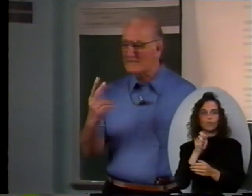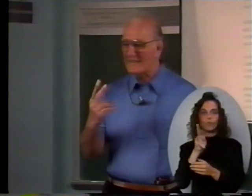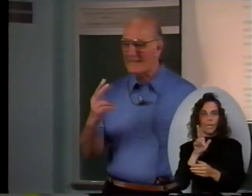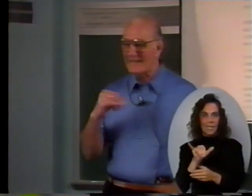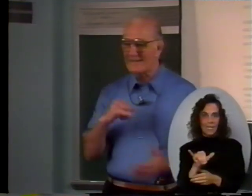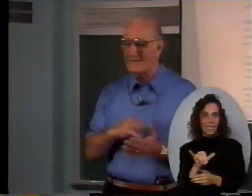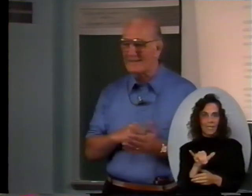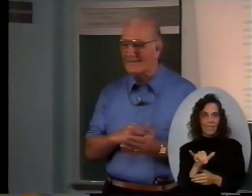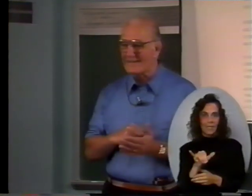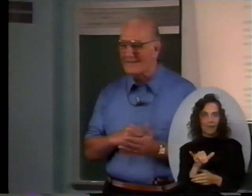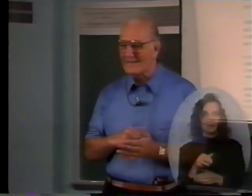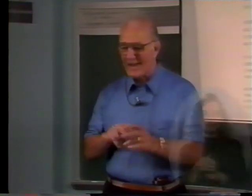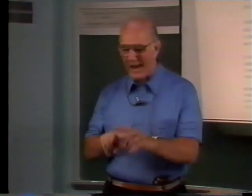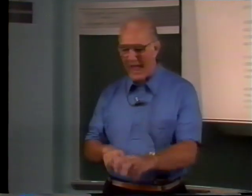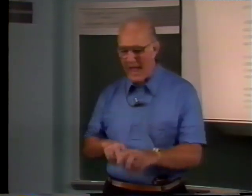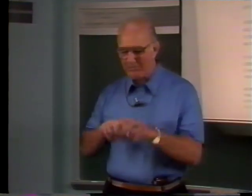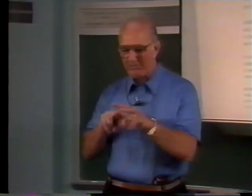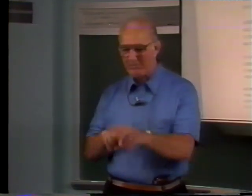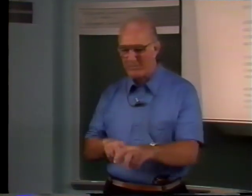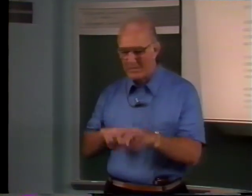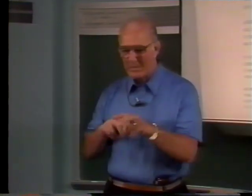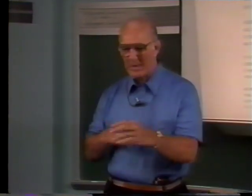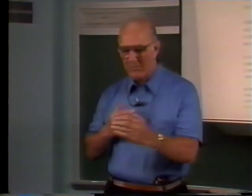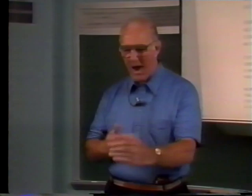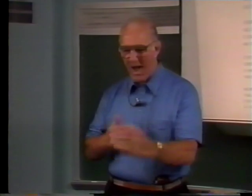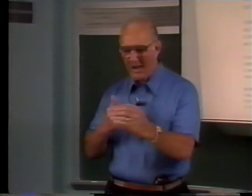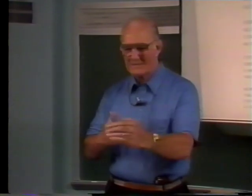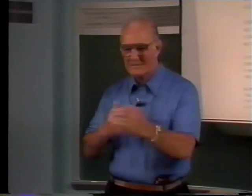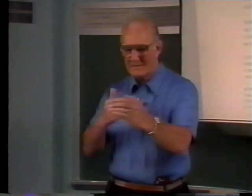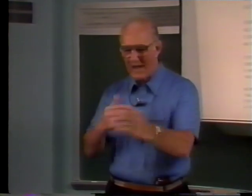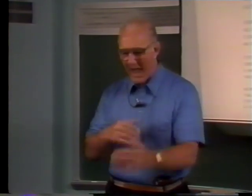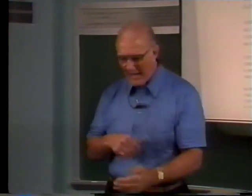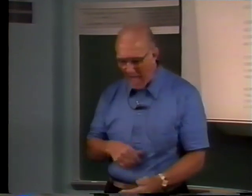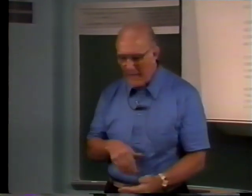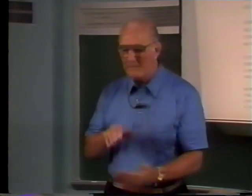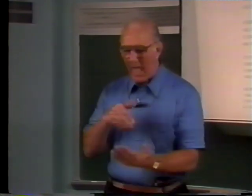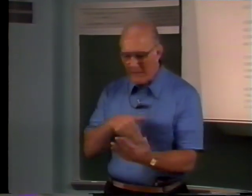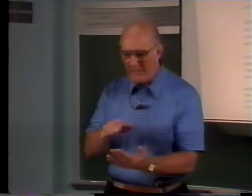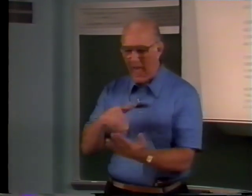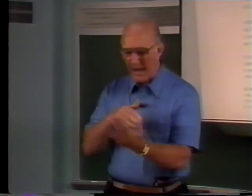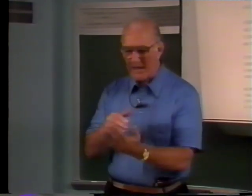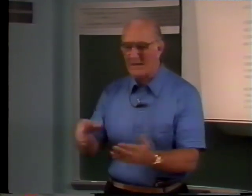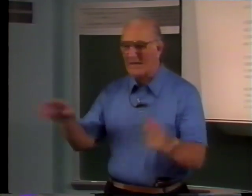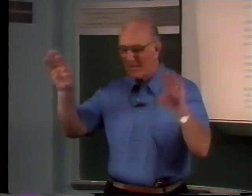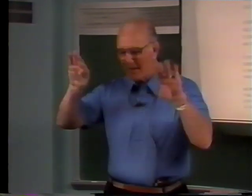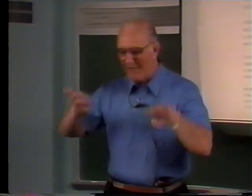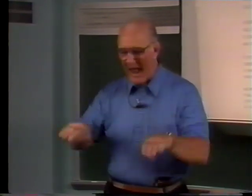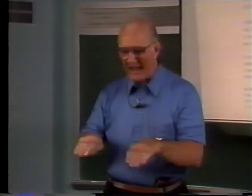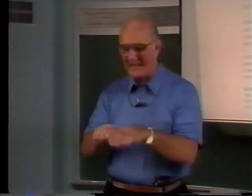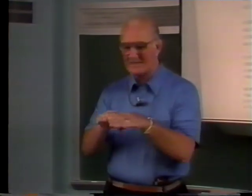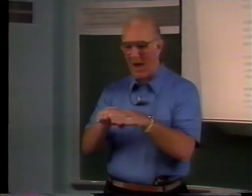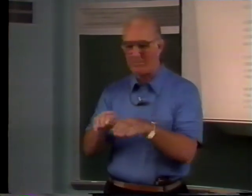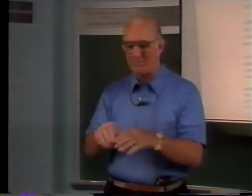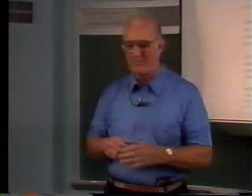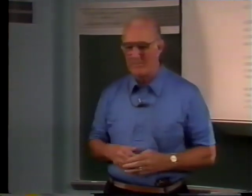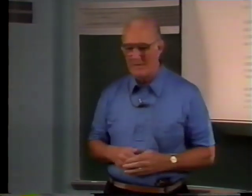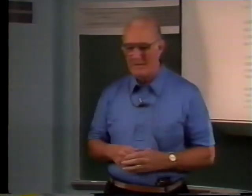see it up the mouth and lick the valleys up